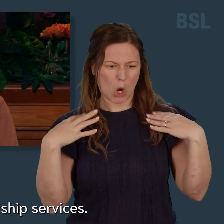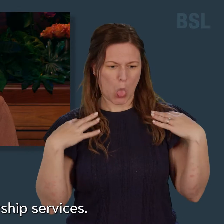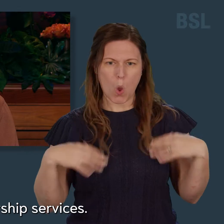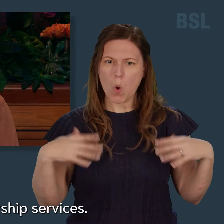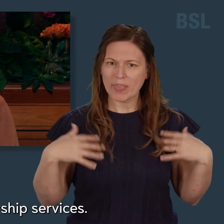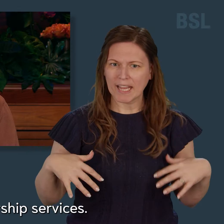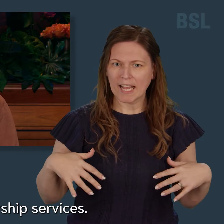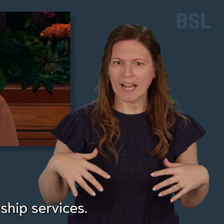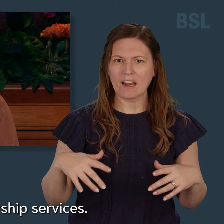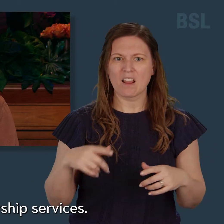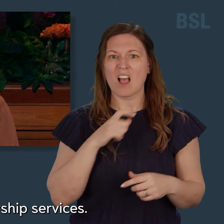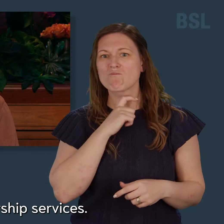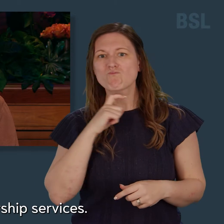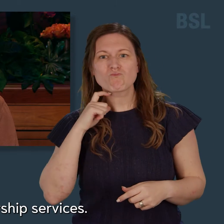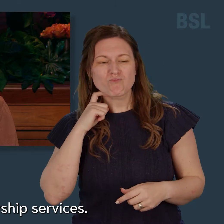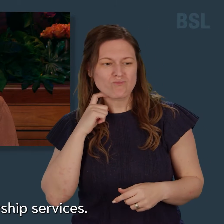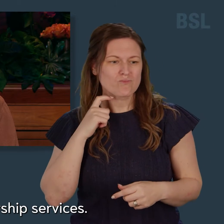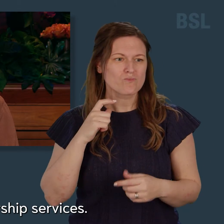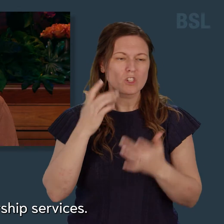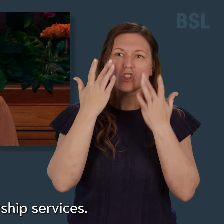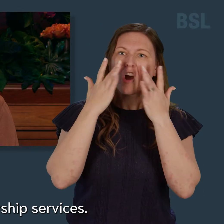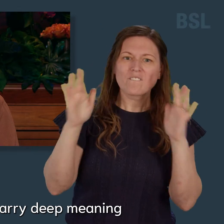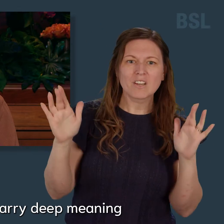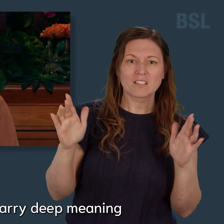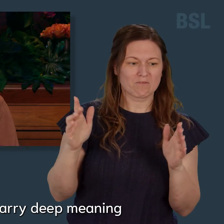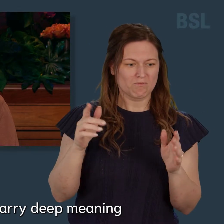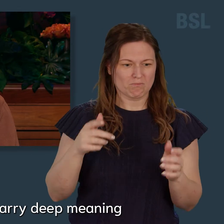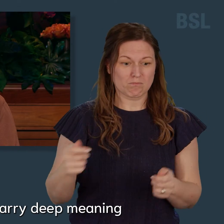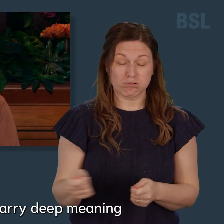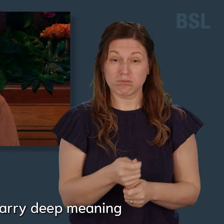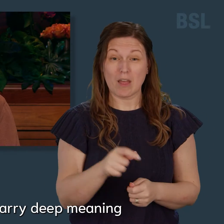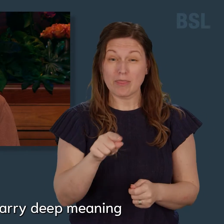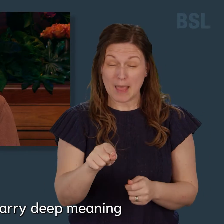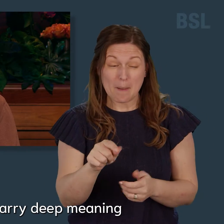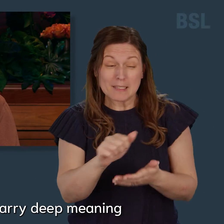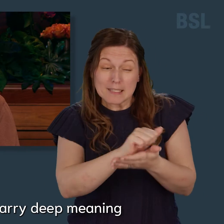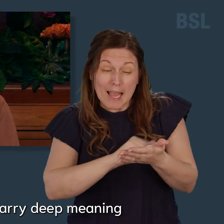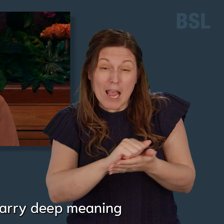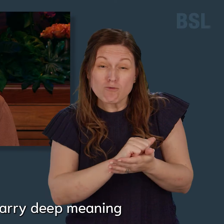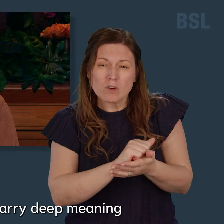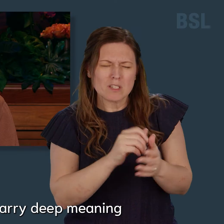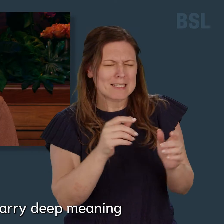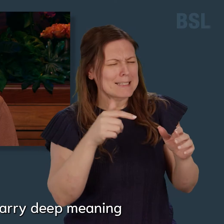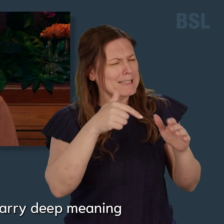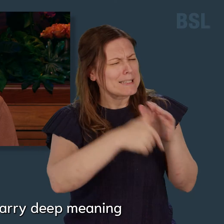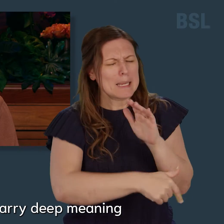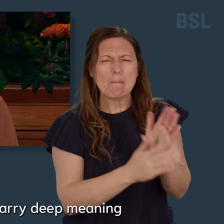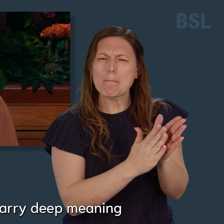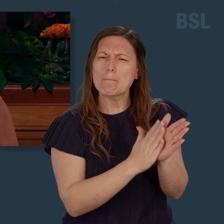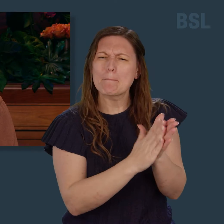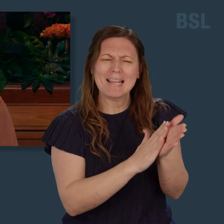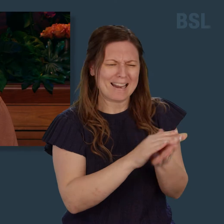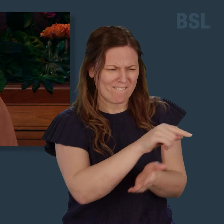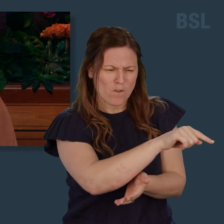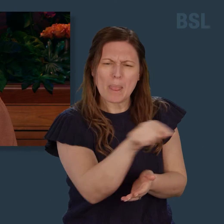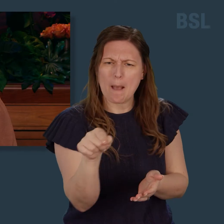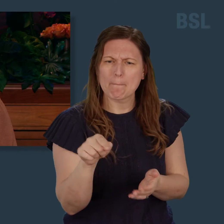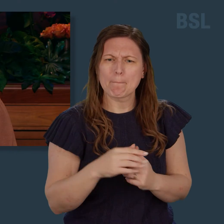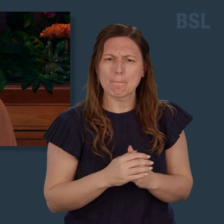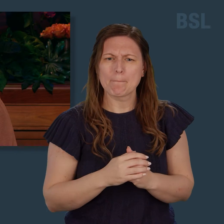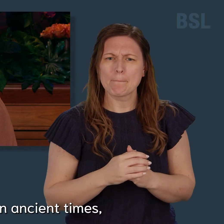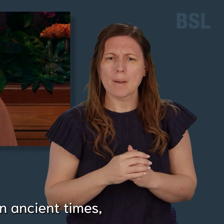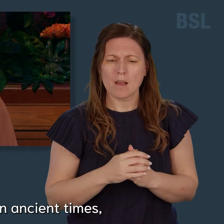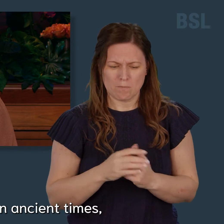often worn by those leading worship services. Those sacred vestments carry deep meaning for those who wear